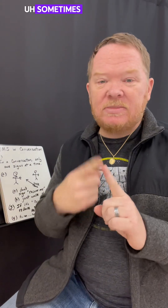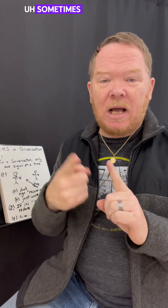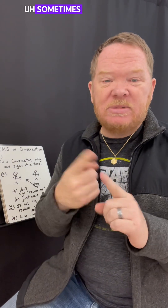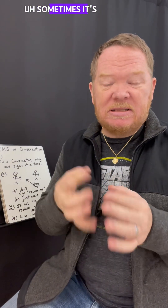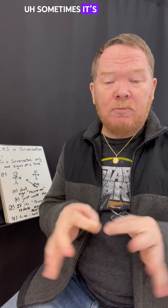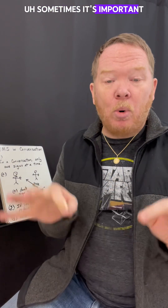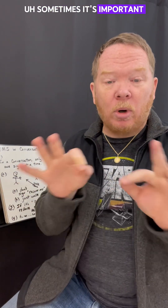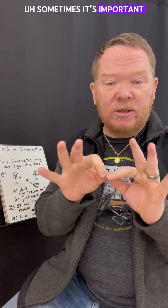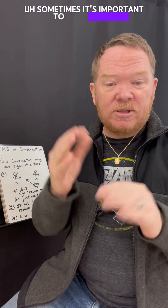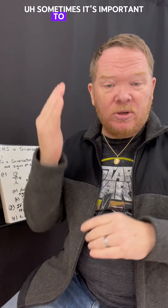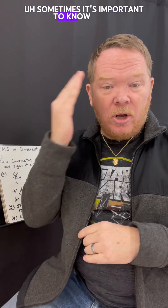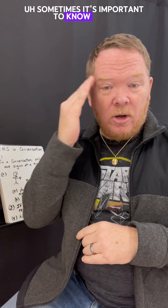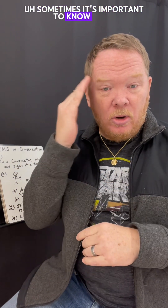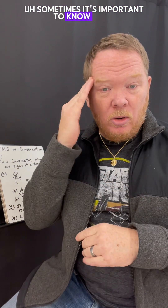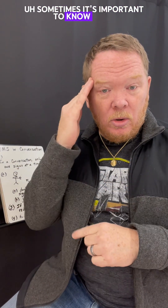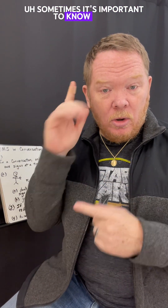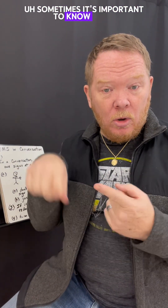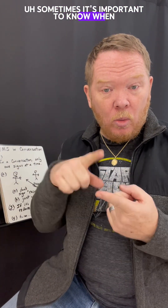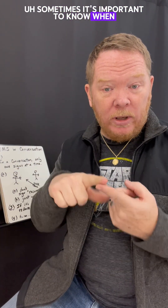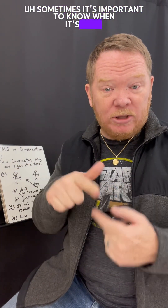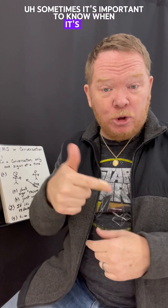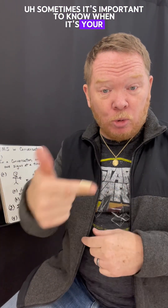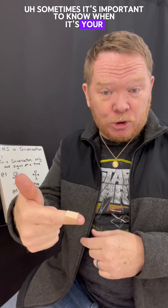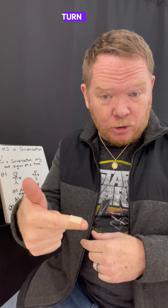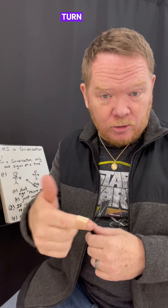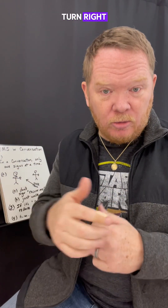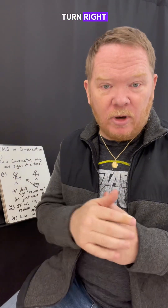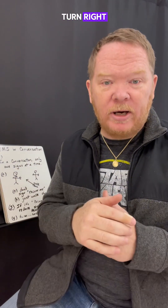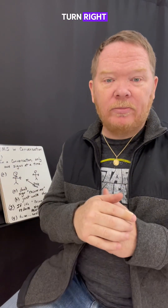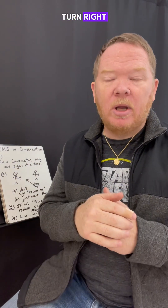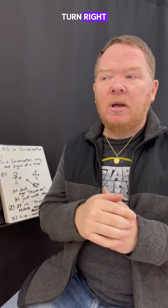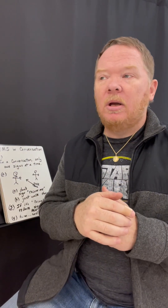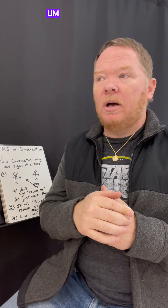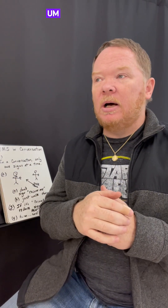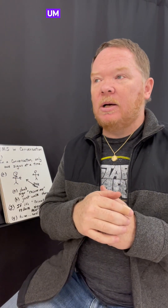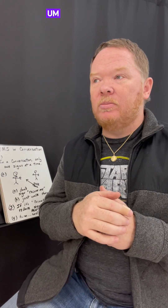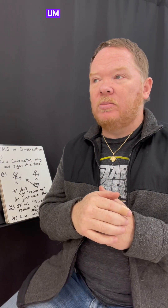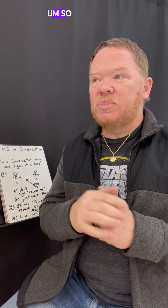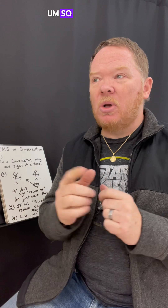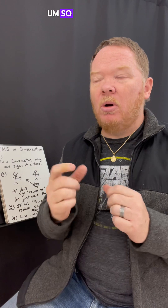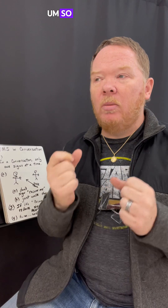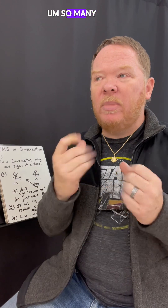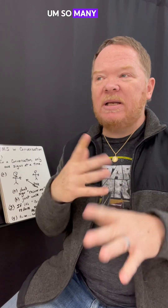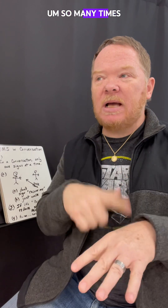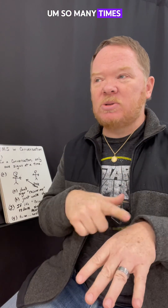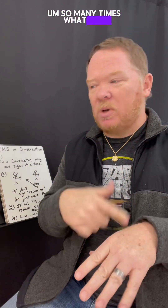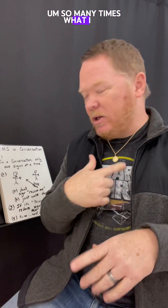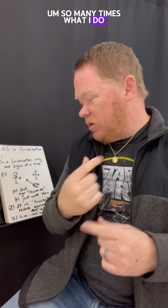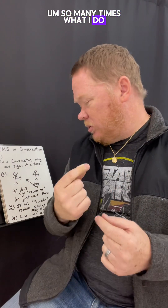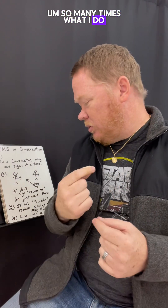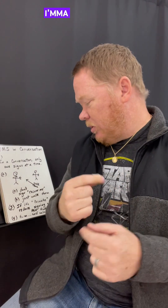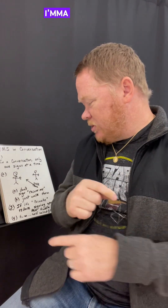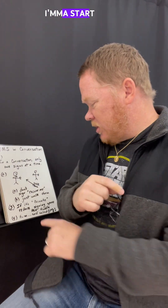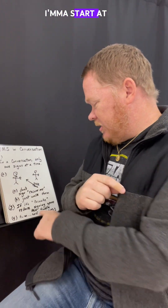sometimes it's important to know when it's your turn, right? So many times what I do, I'm gonna start at the